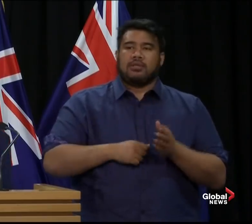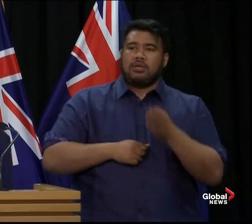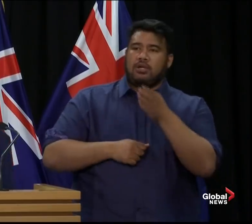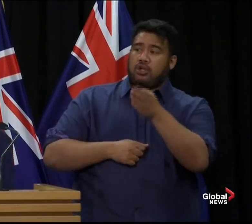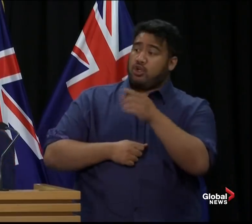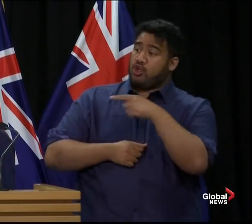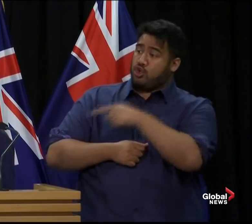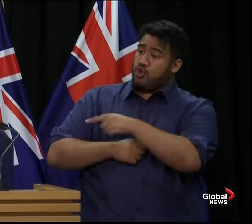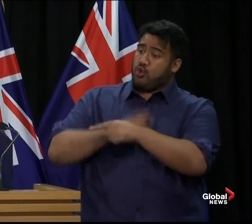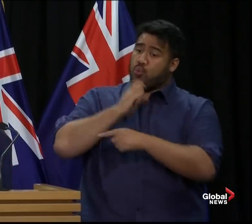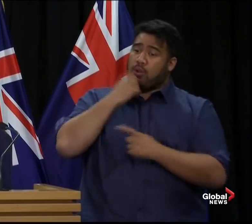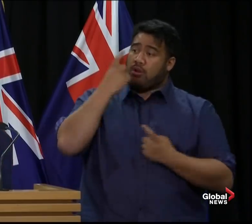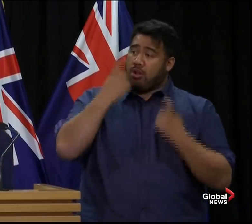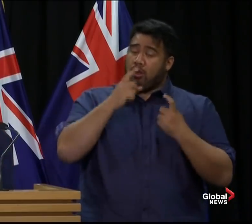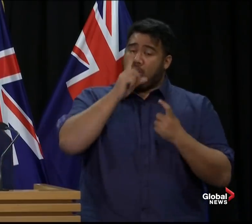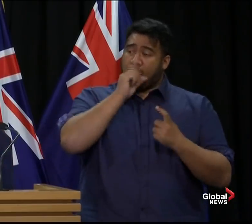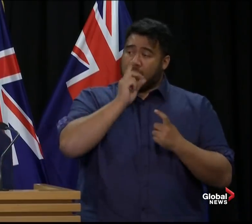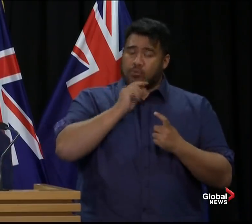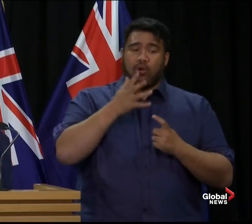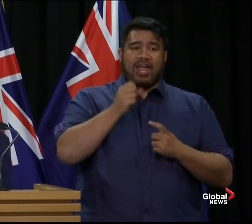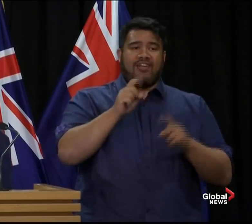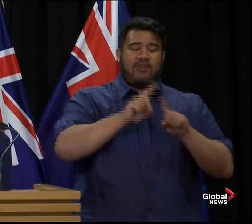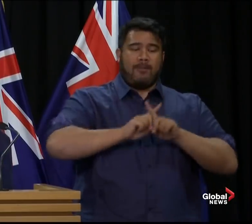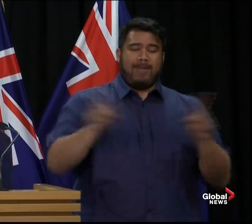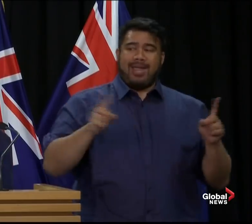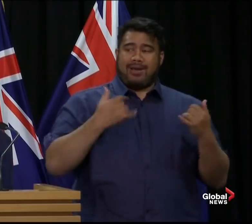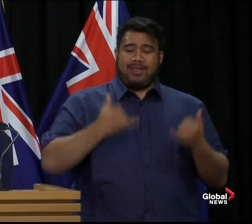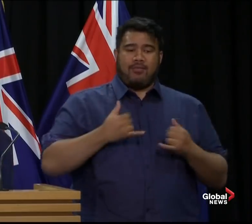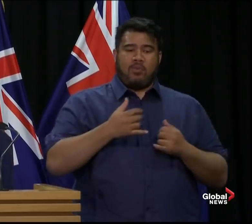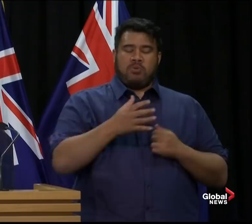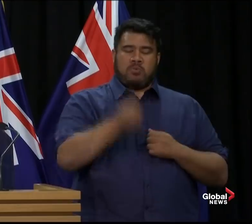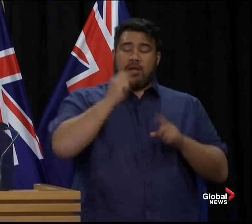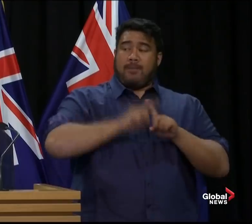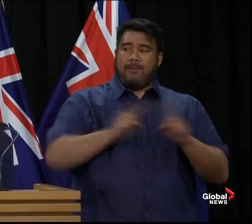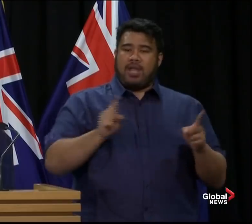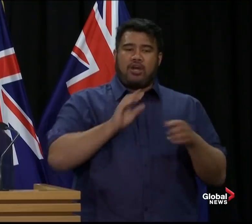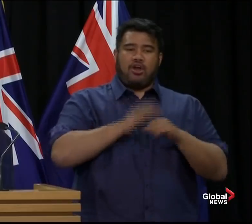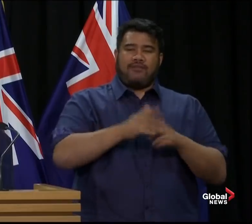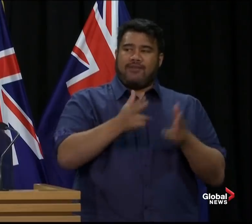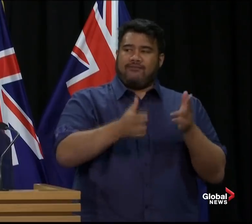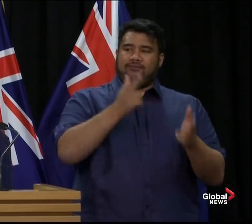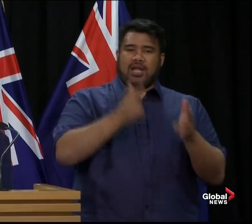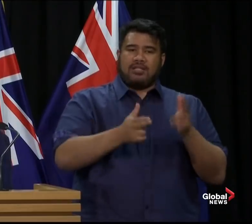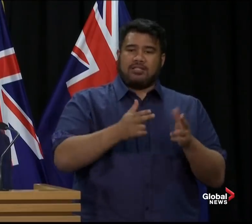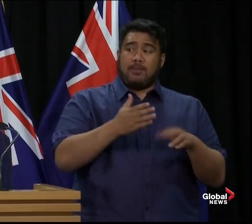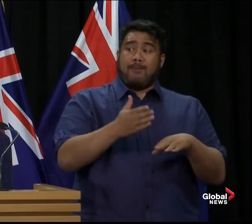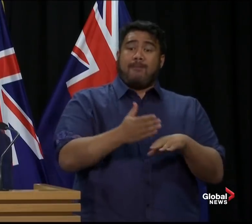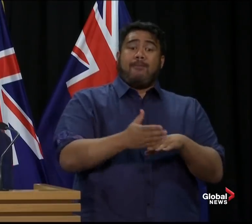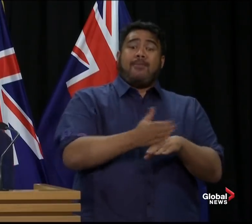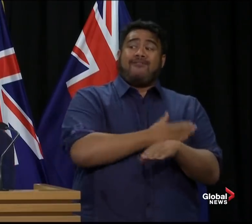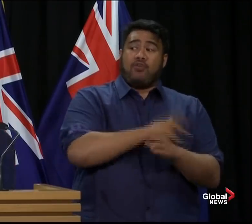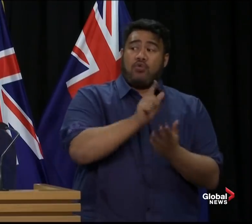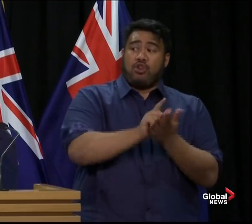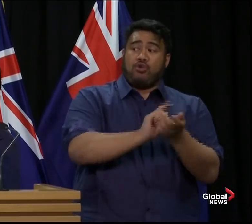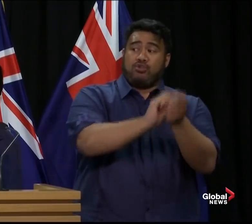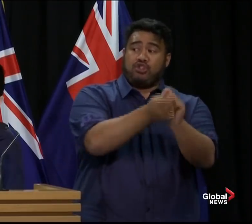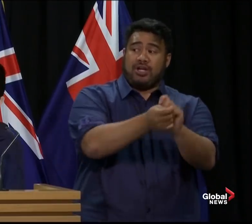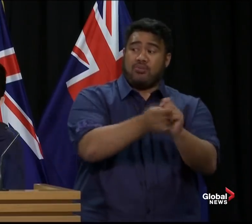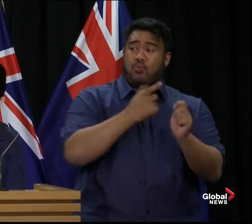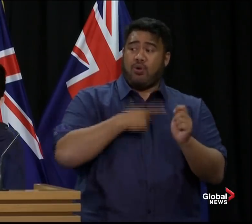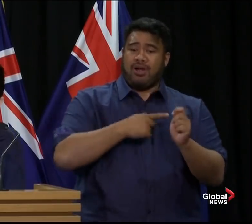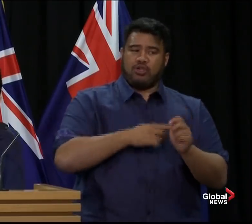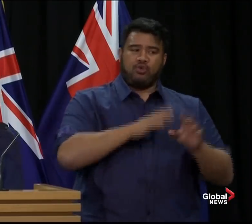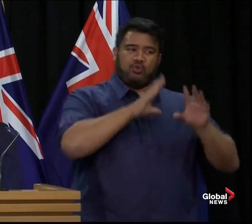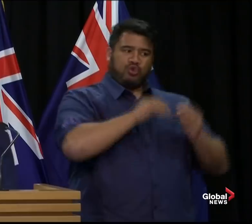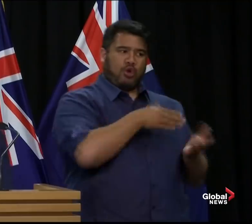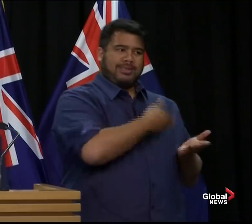moratorium on firearms ahead of any potential changes to the law to get them off the streets to stop their sales